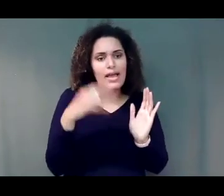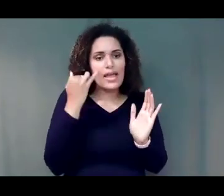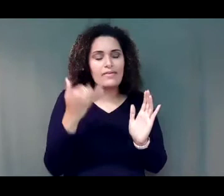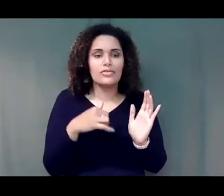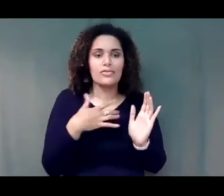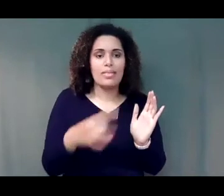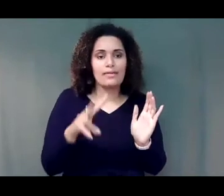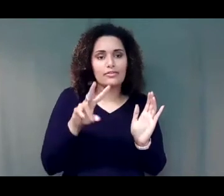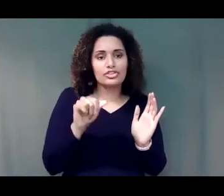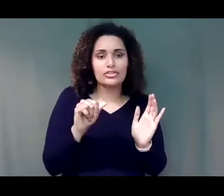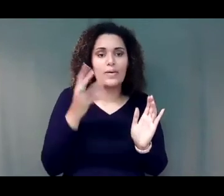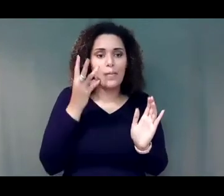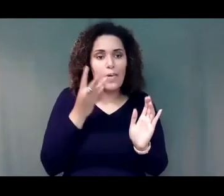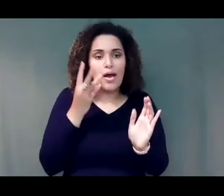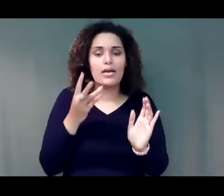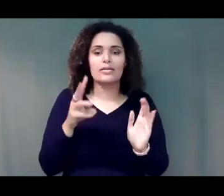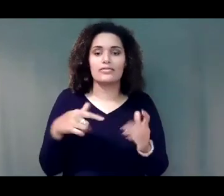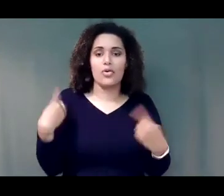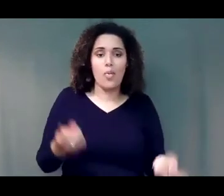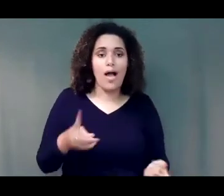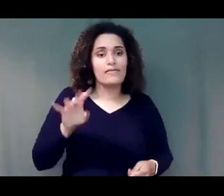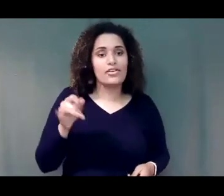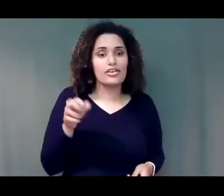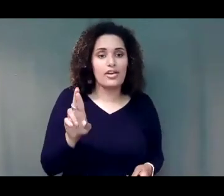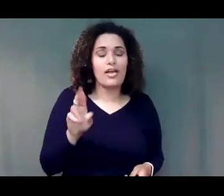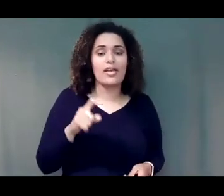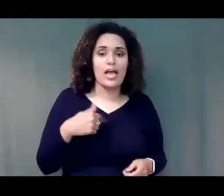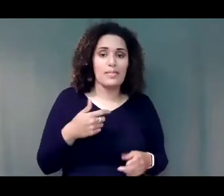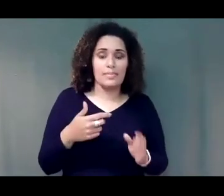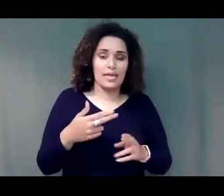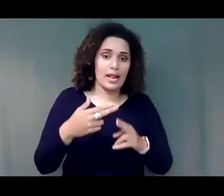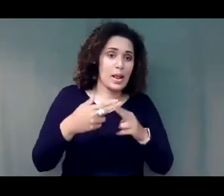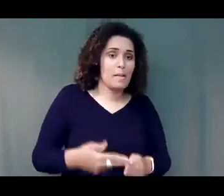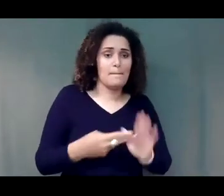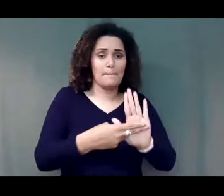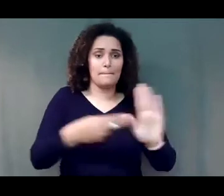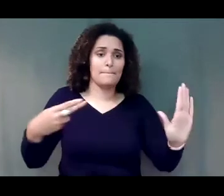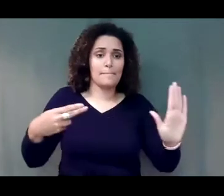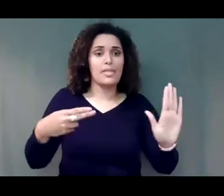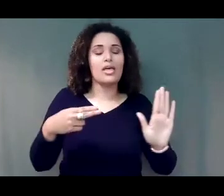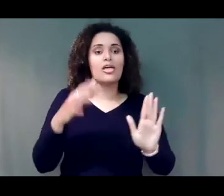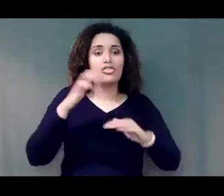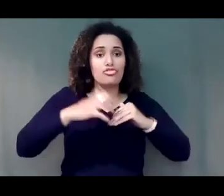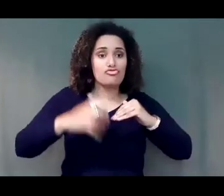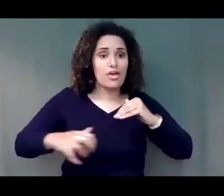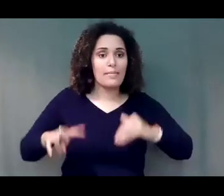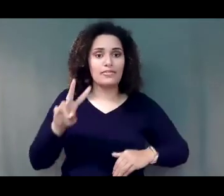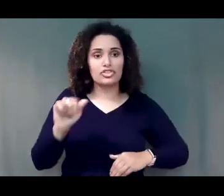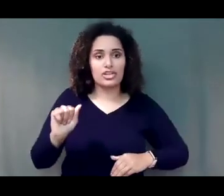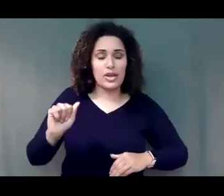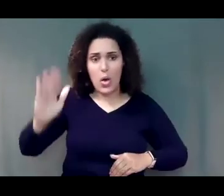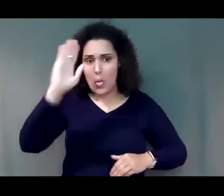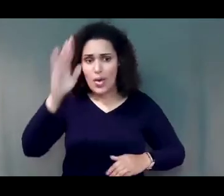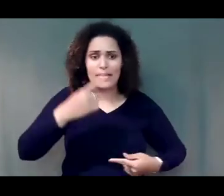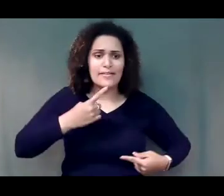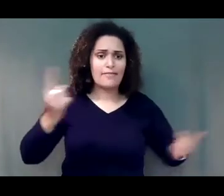for a while, Viognier was being touted as the grape of Virginia, the future. It was the thing Virginia was going to be known at.